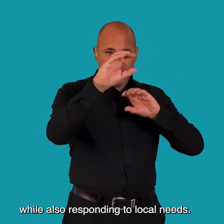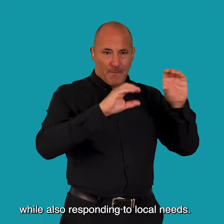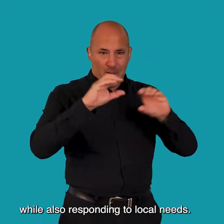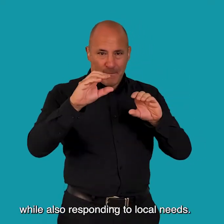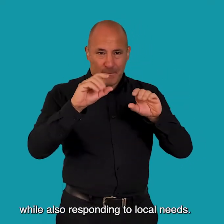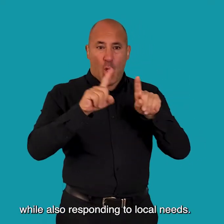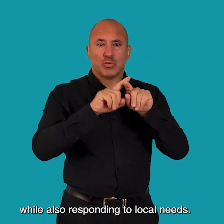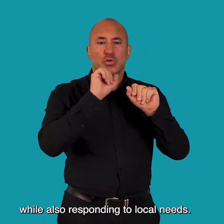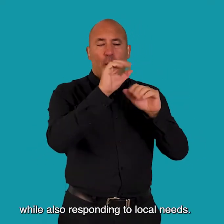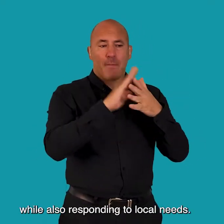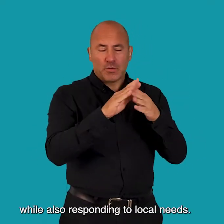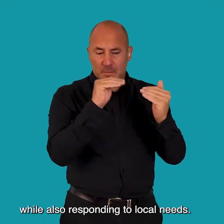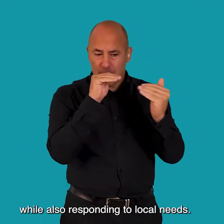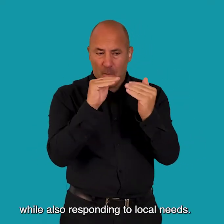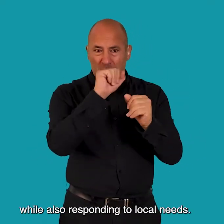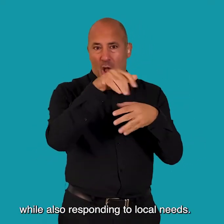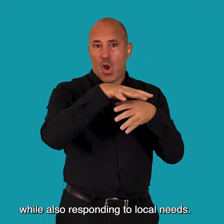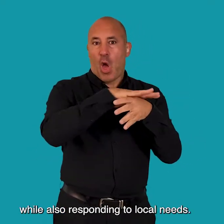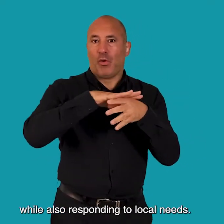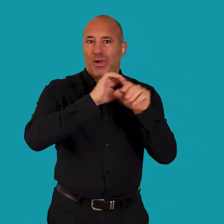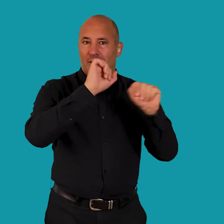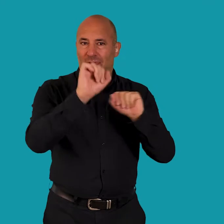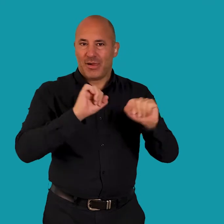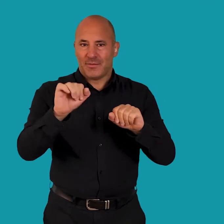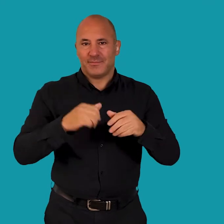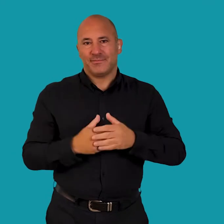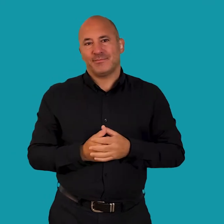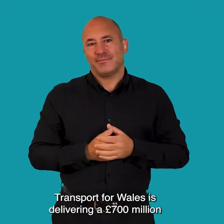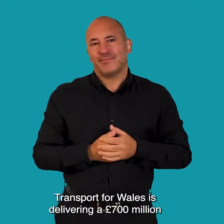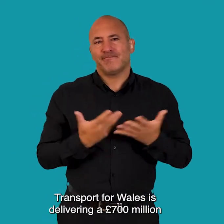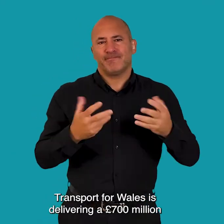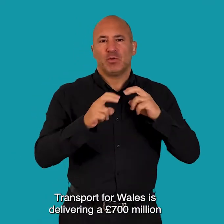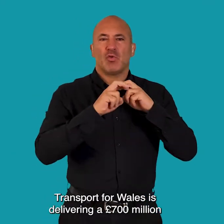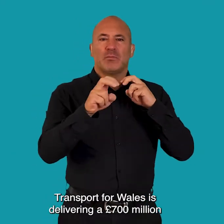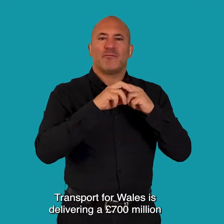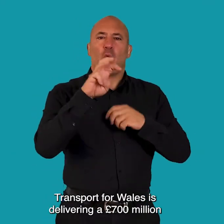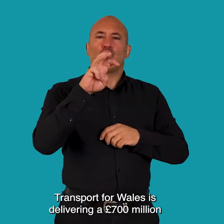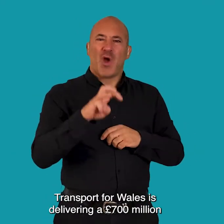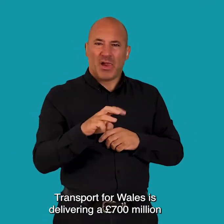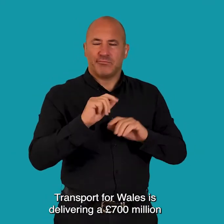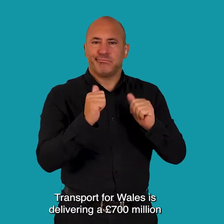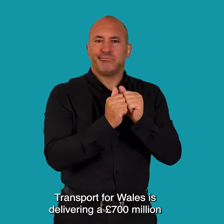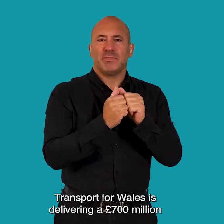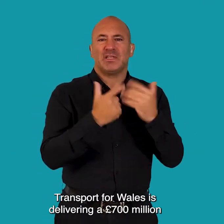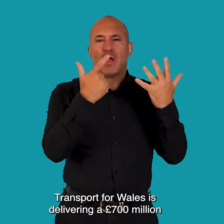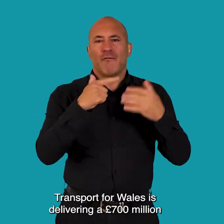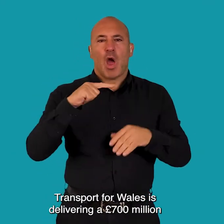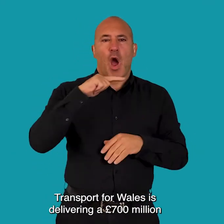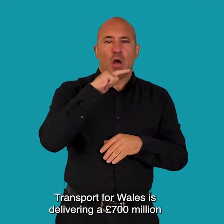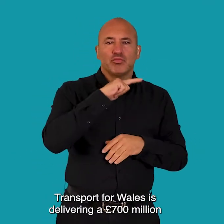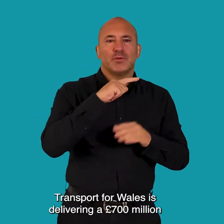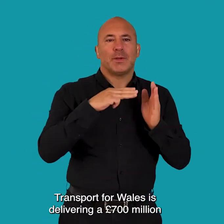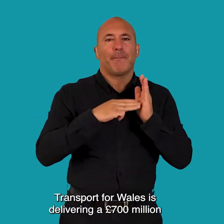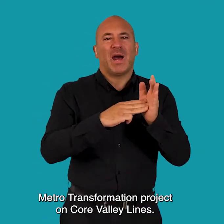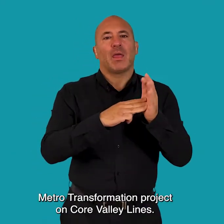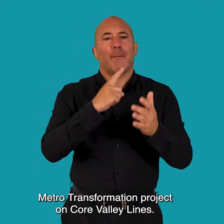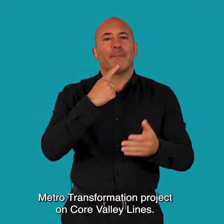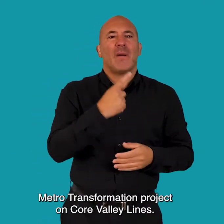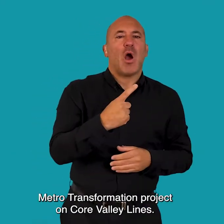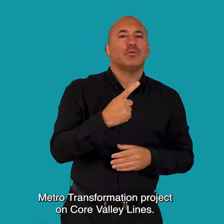also responding to local needs. Transport for Wales is delivering a £700 million metro